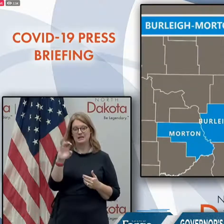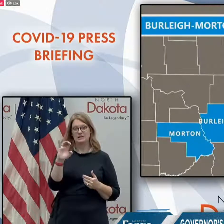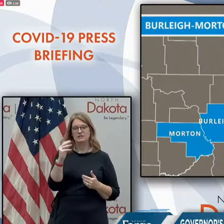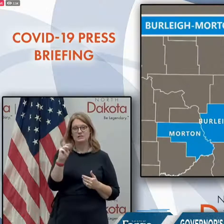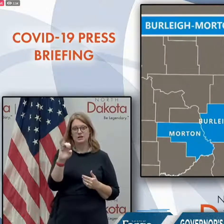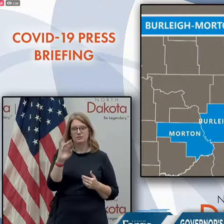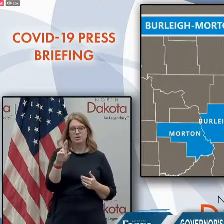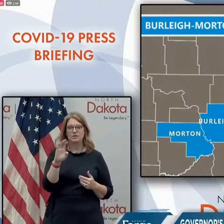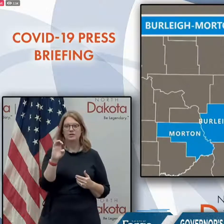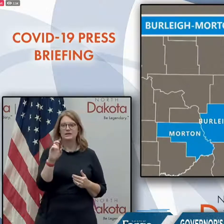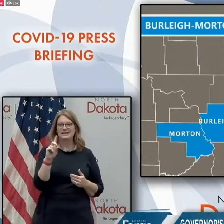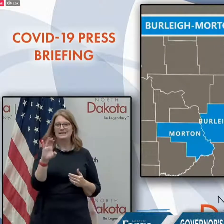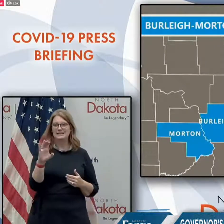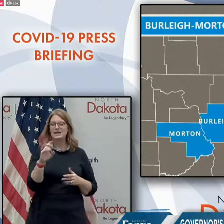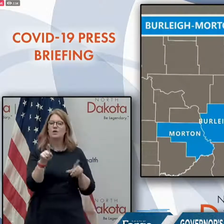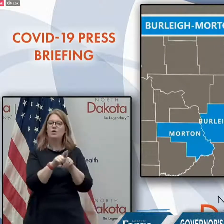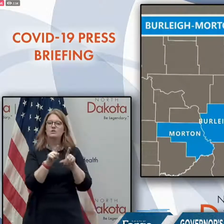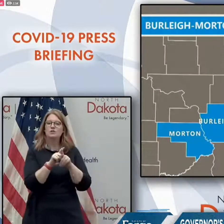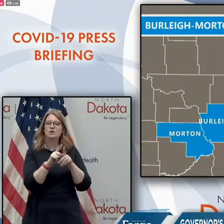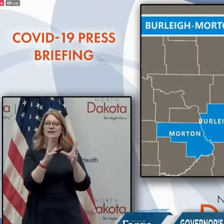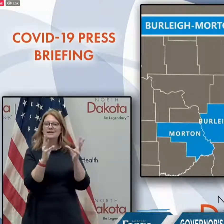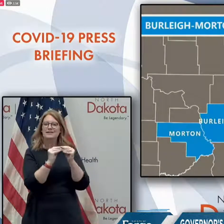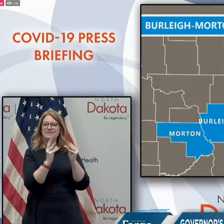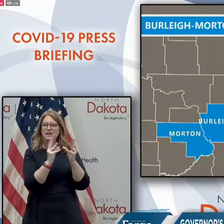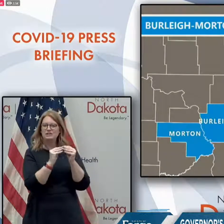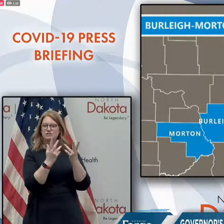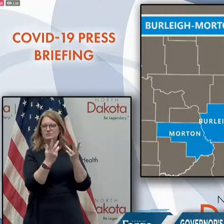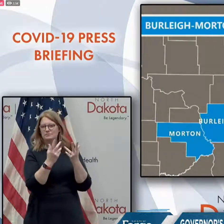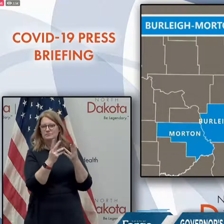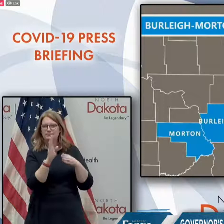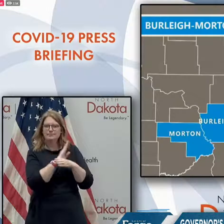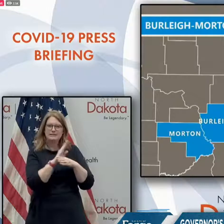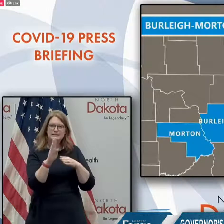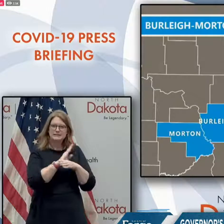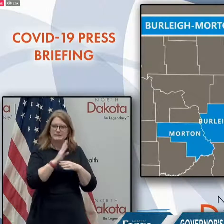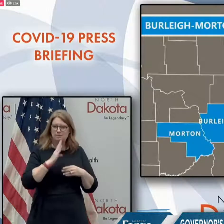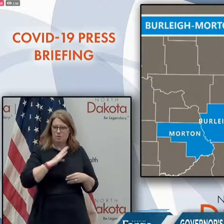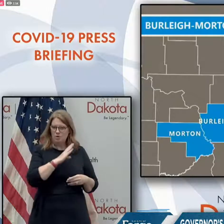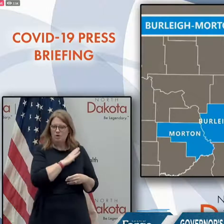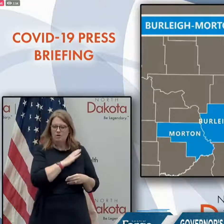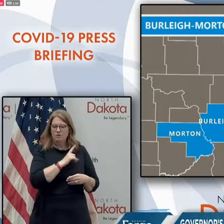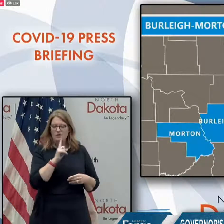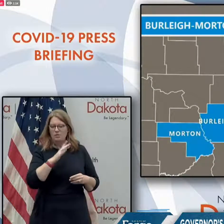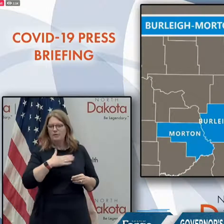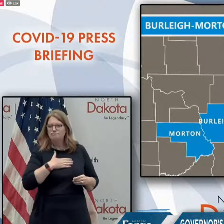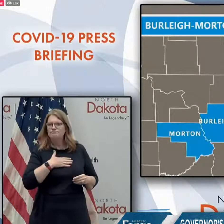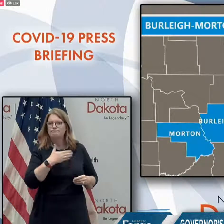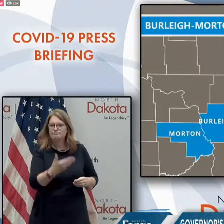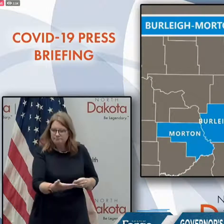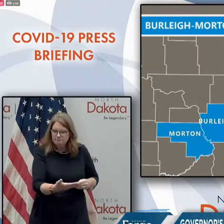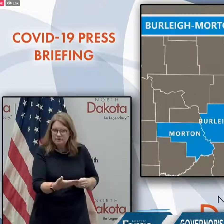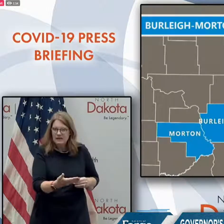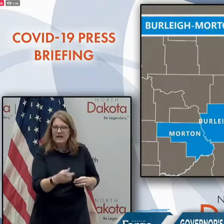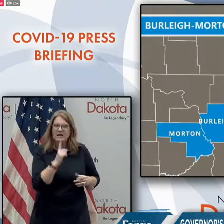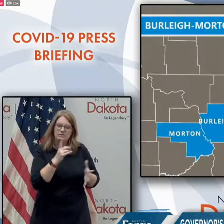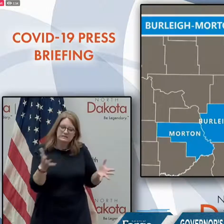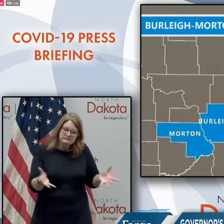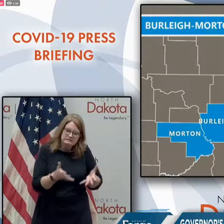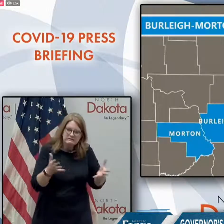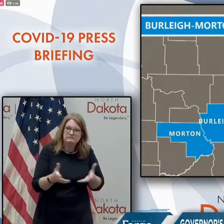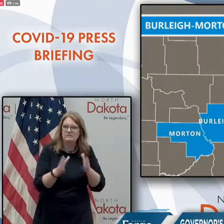and the Convention Visitors Bureau. They're also jumping in the fight and stepping up their communications about the importance of